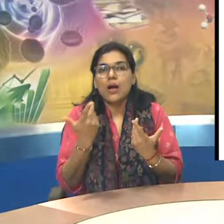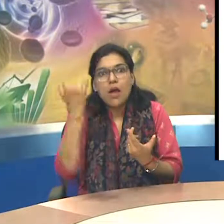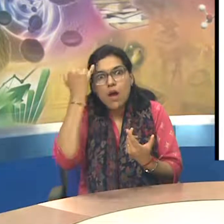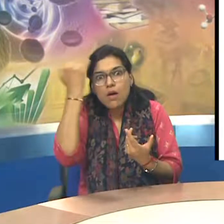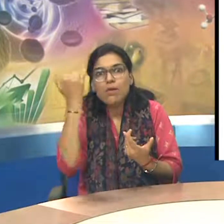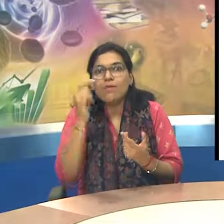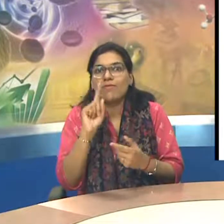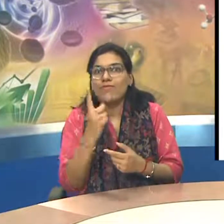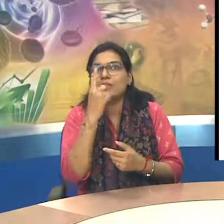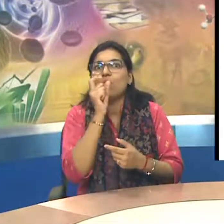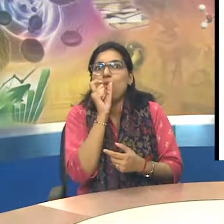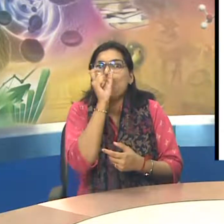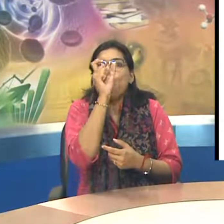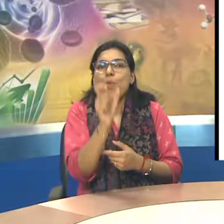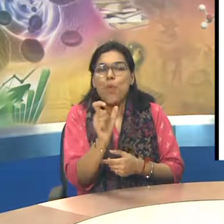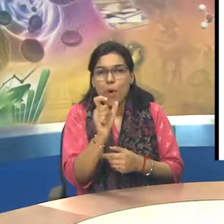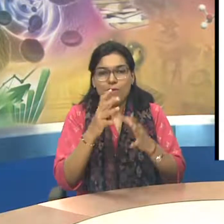with the help of